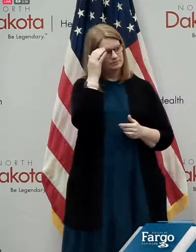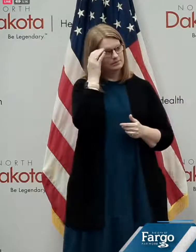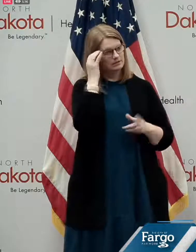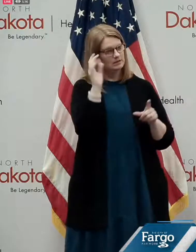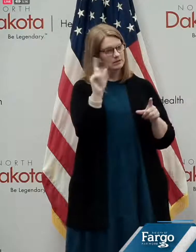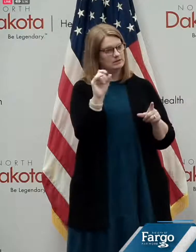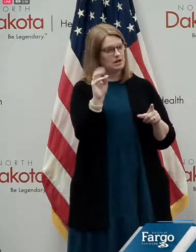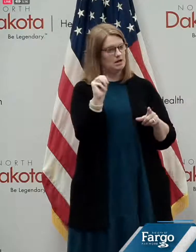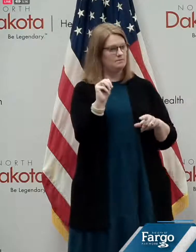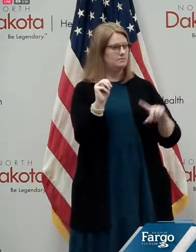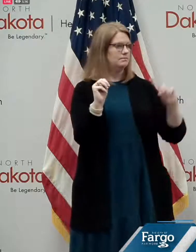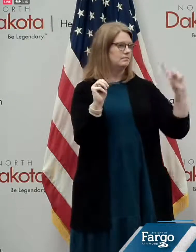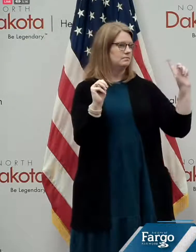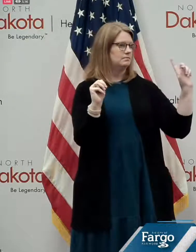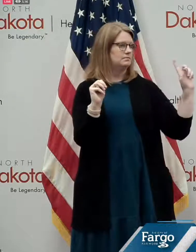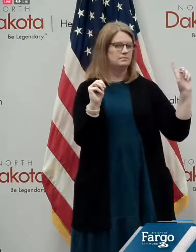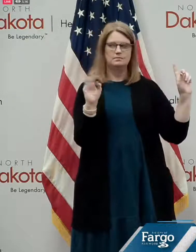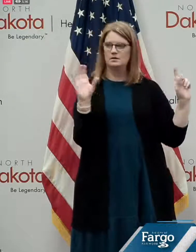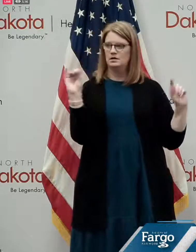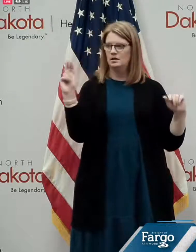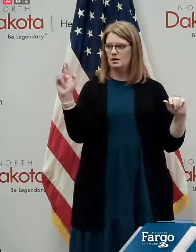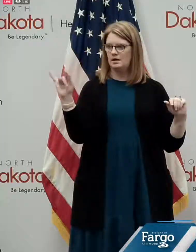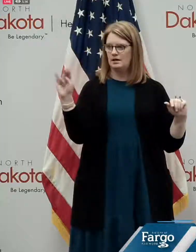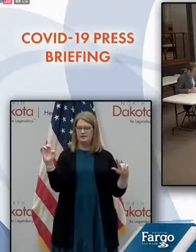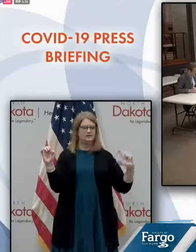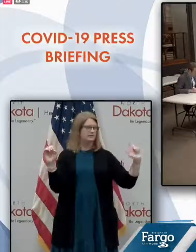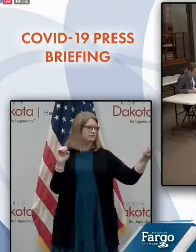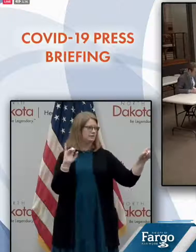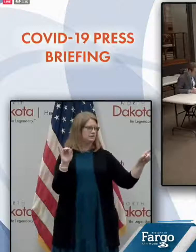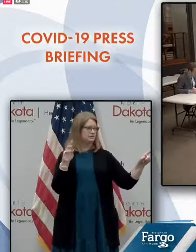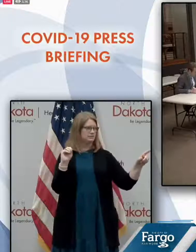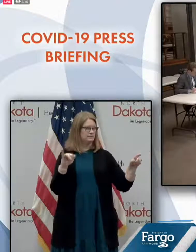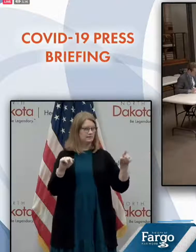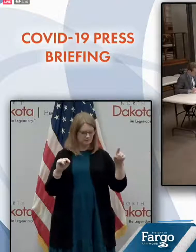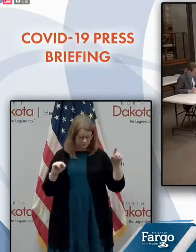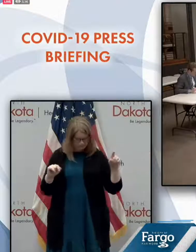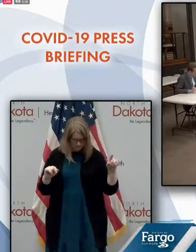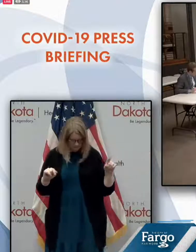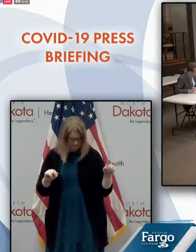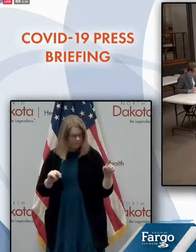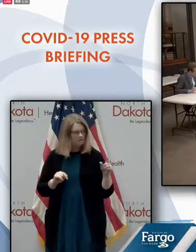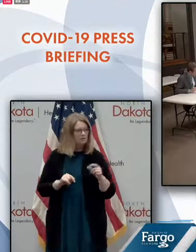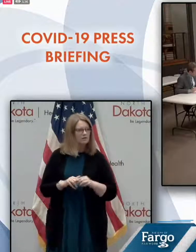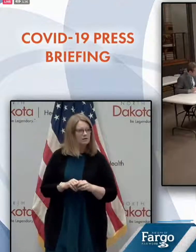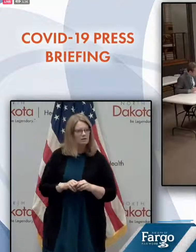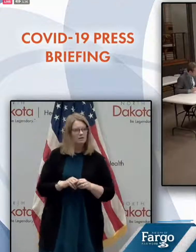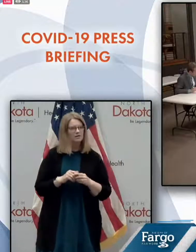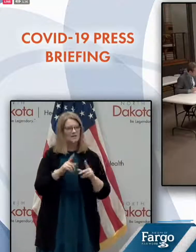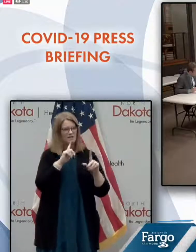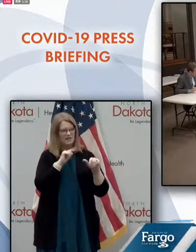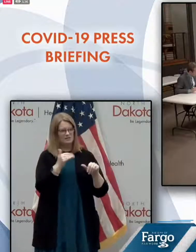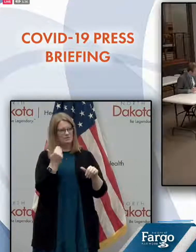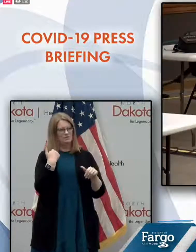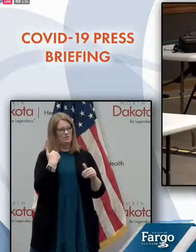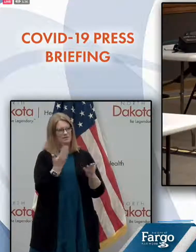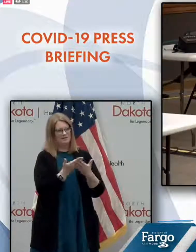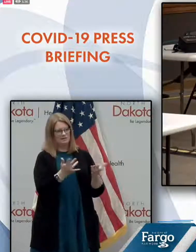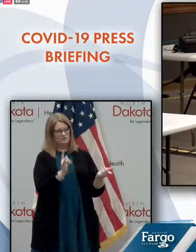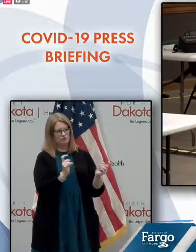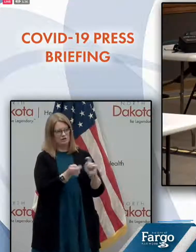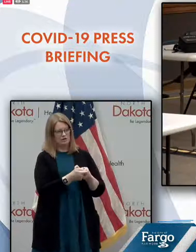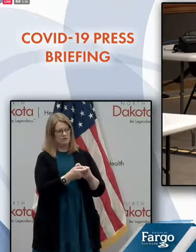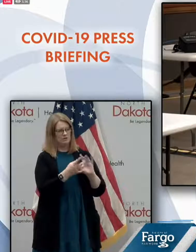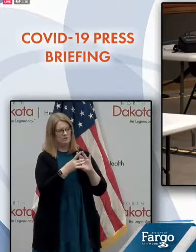and then online, then Jeremy. You've answered this before, but things have changed a little bit in relation to